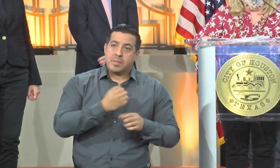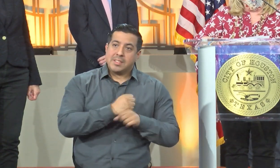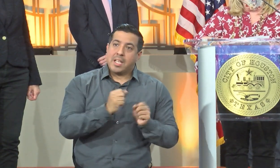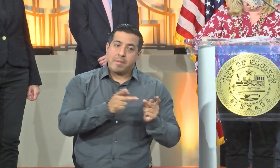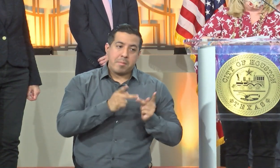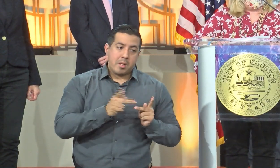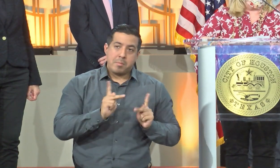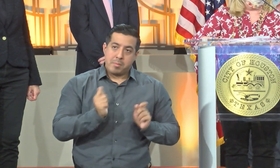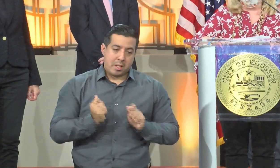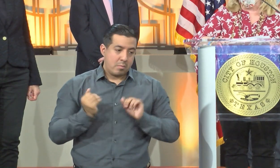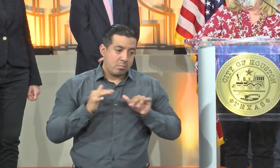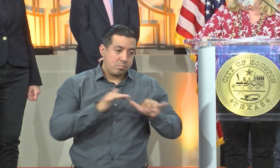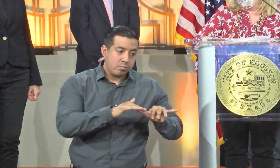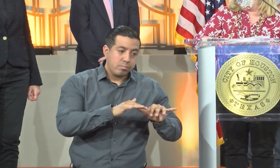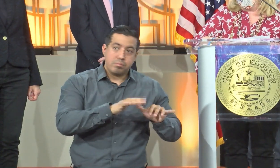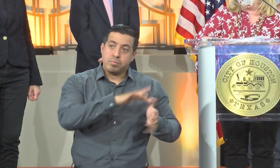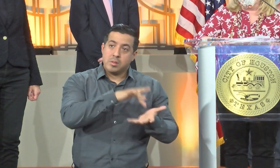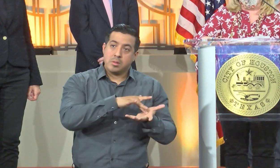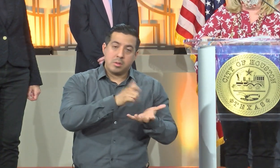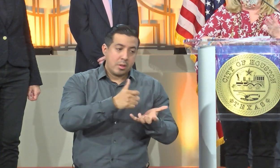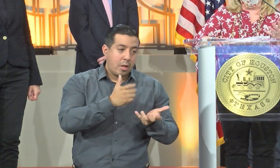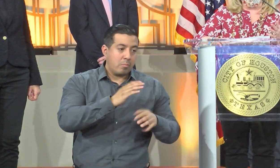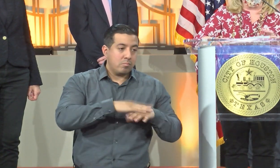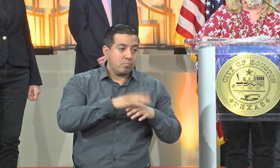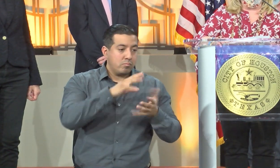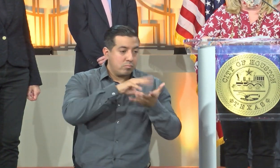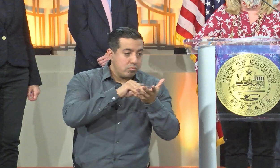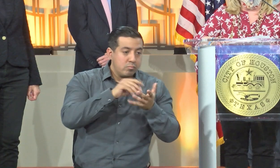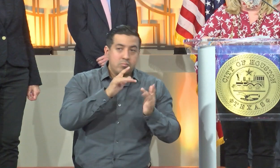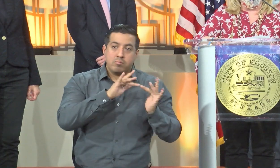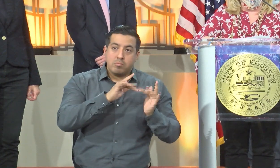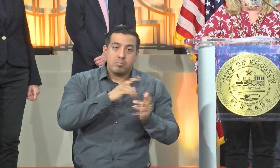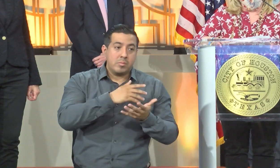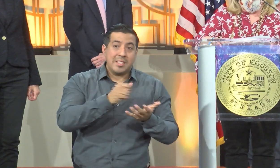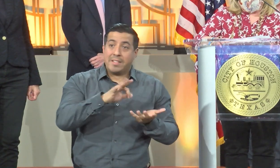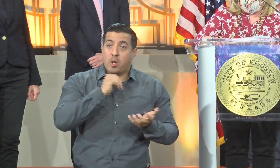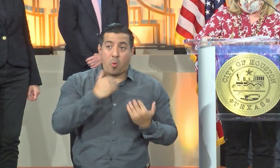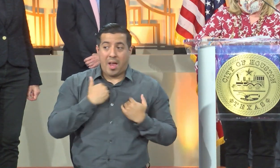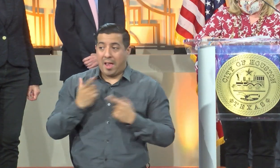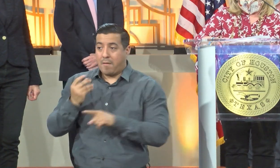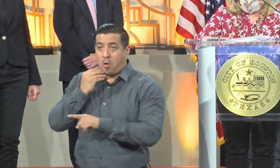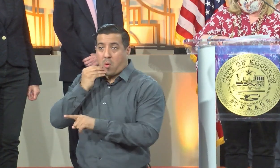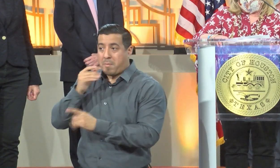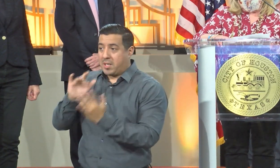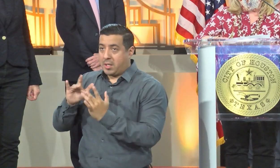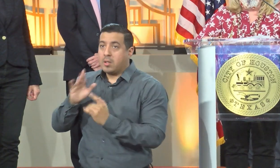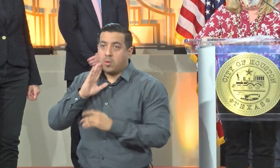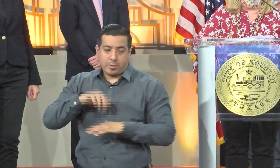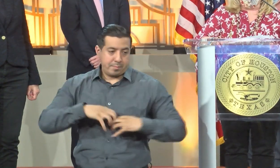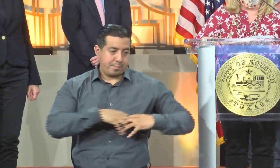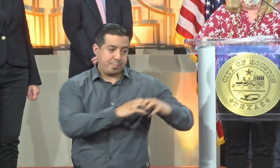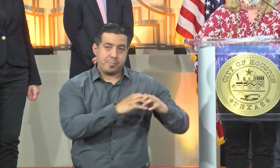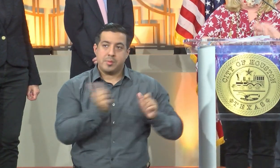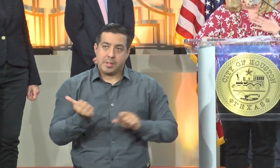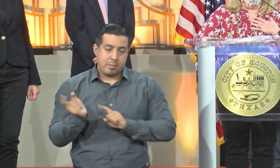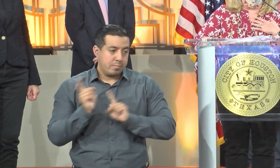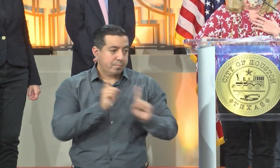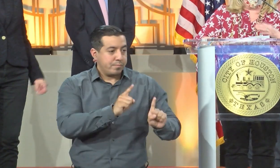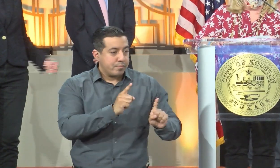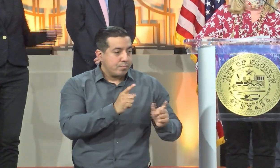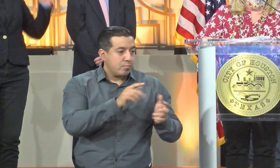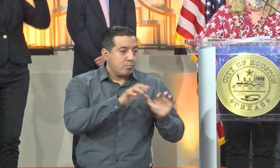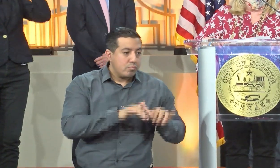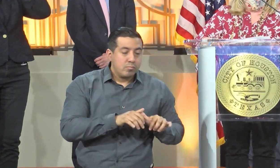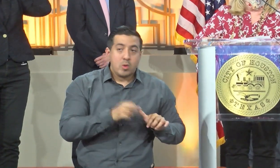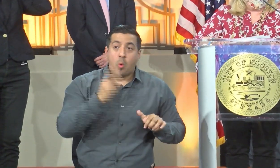for children to come and do their online learning if, for whatever reason, they don't have at-home access to internet, or like me,